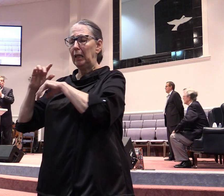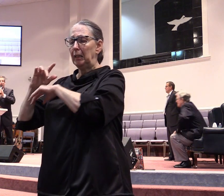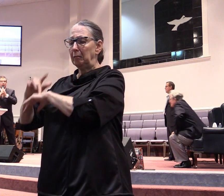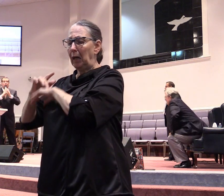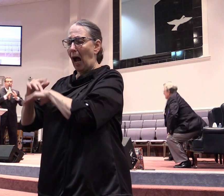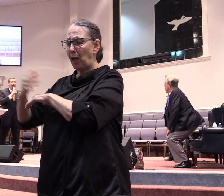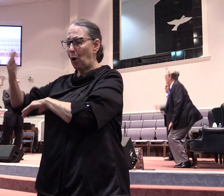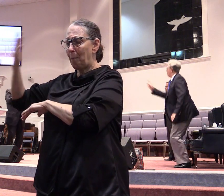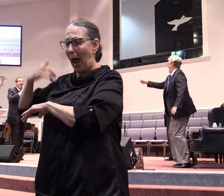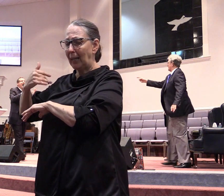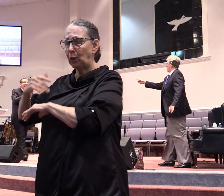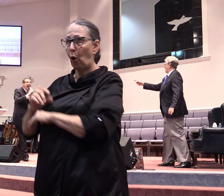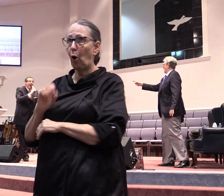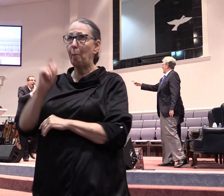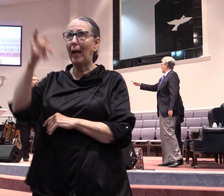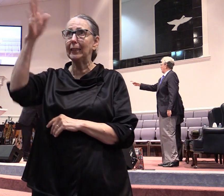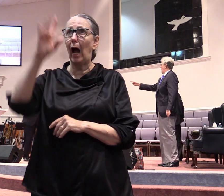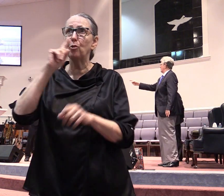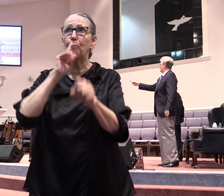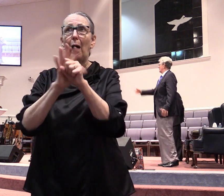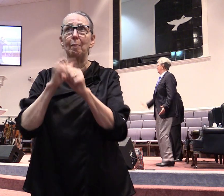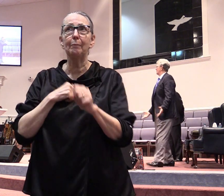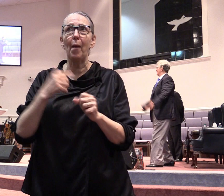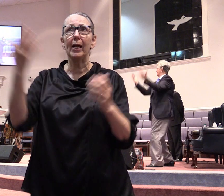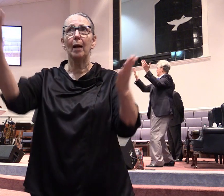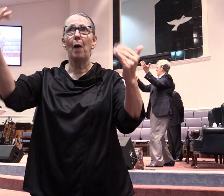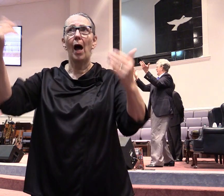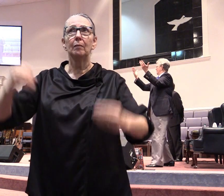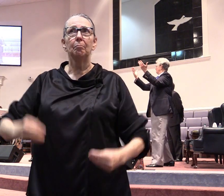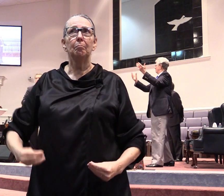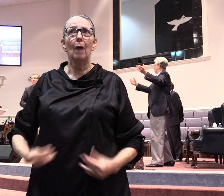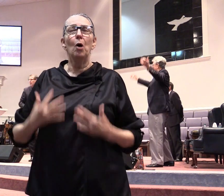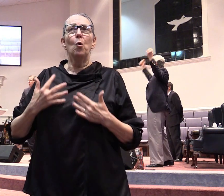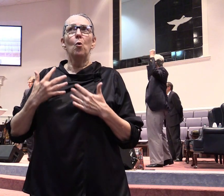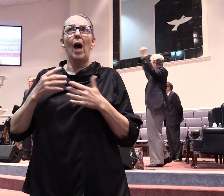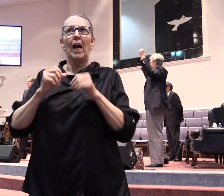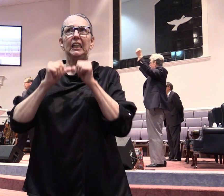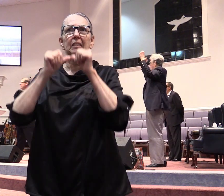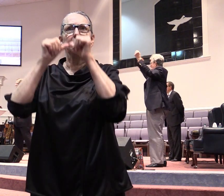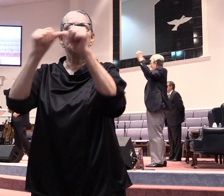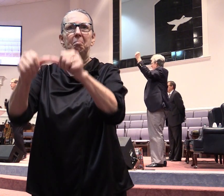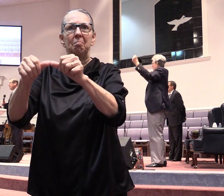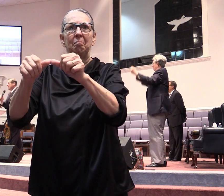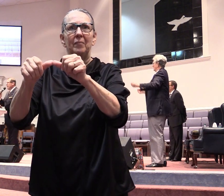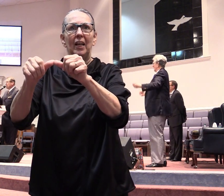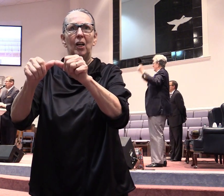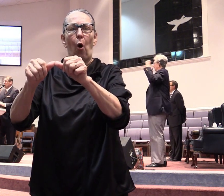back to where you got your promise and have it resurrected.